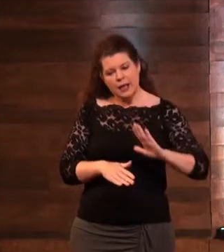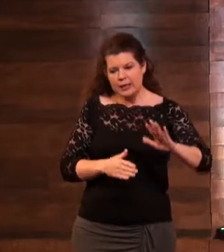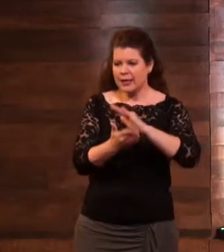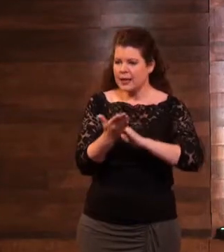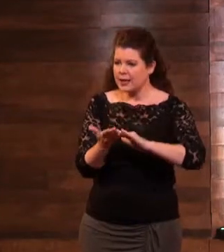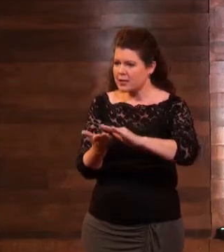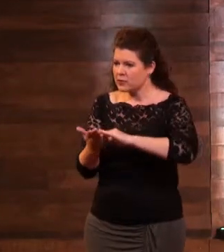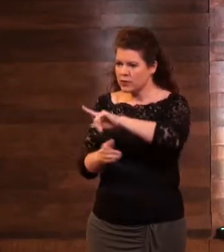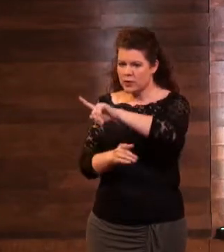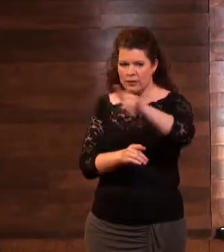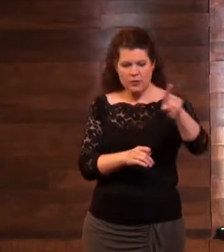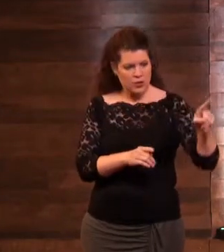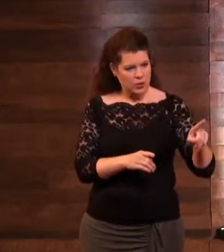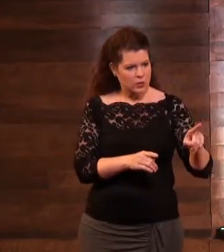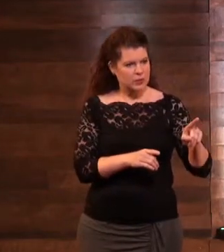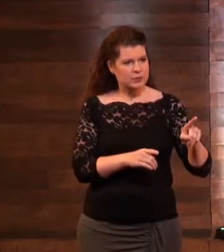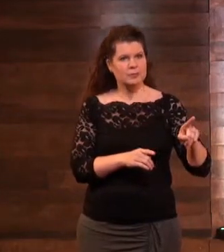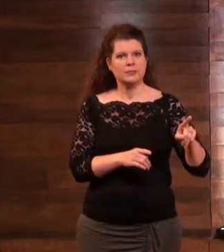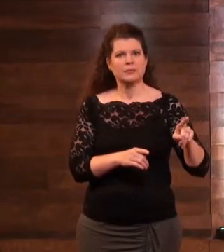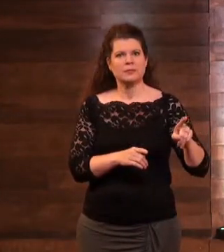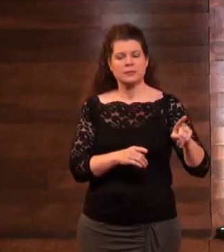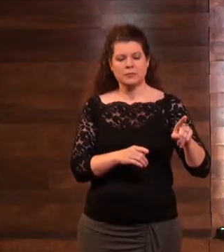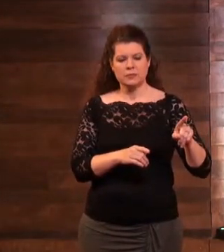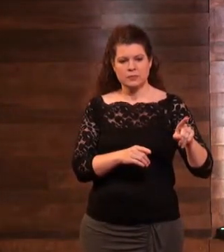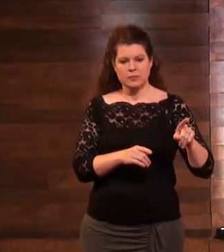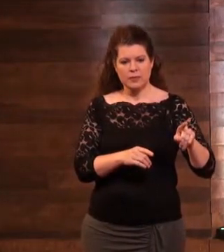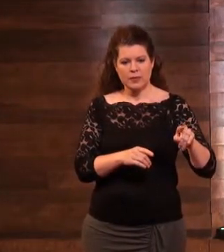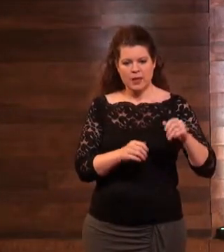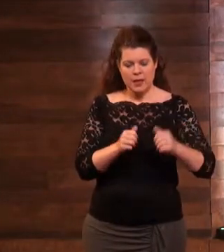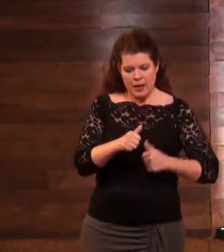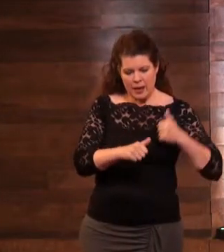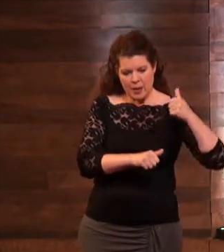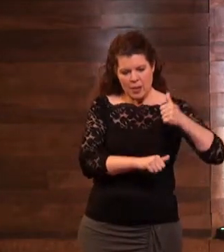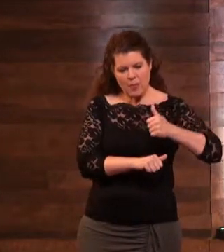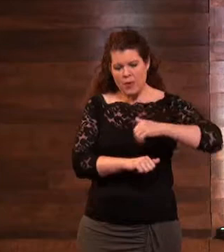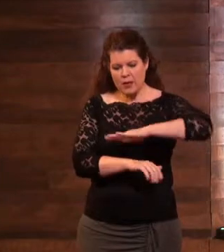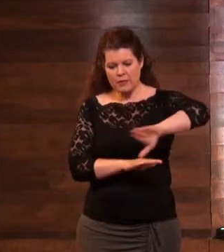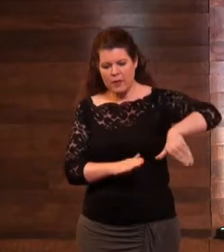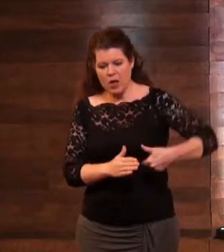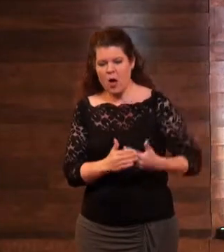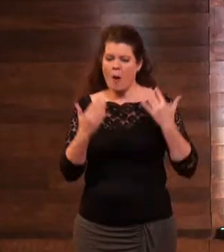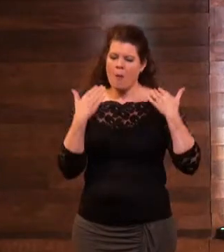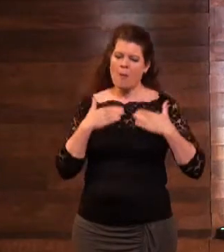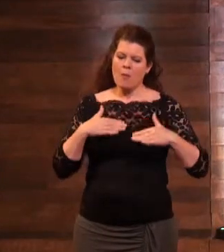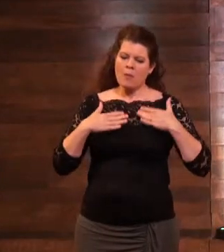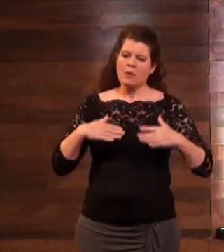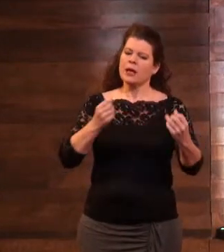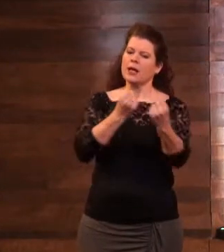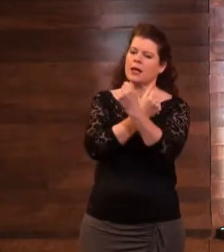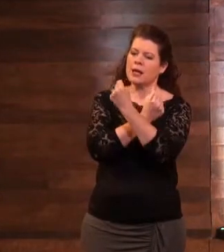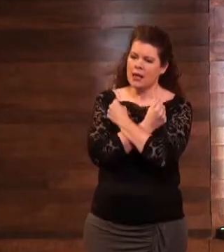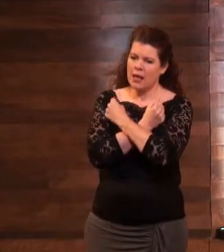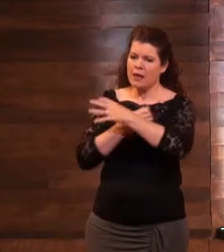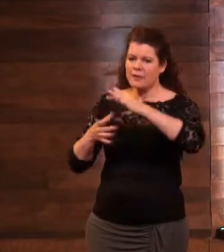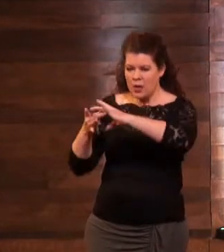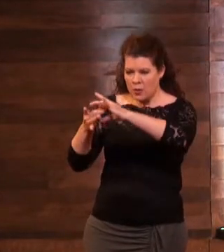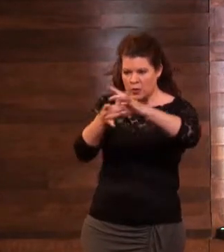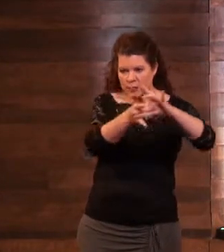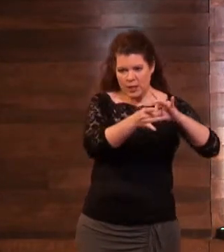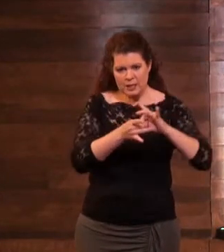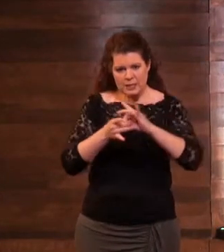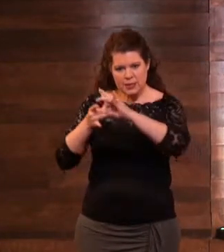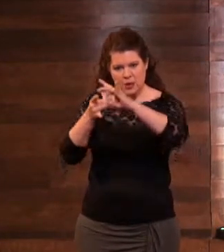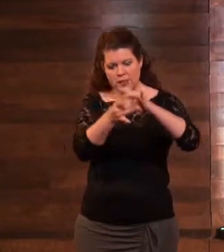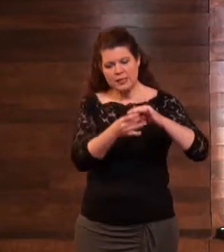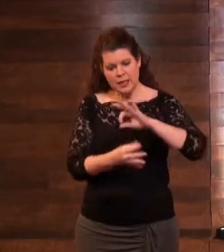forgive. And above all these, put on love, which binds everything together in perfect harmony, and let the peace of Christ rule